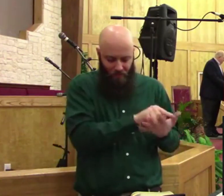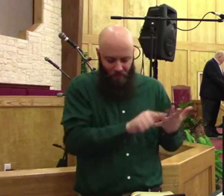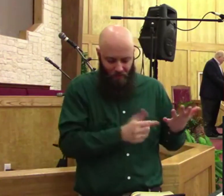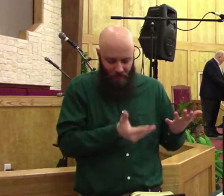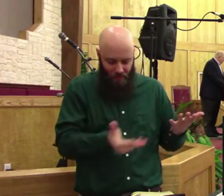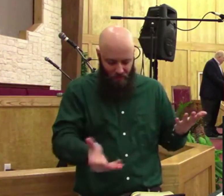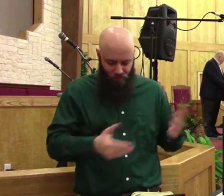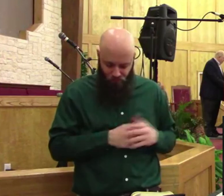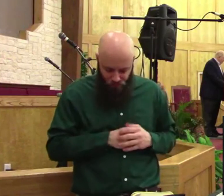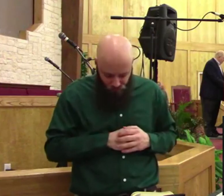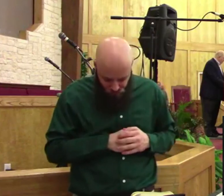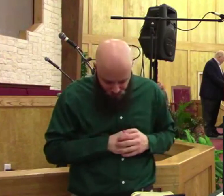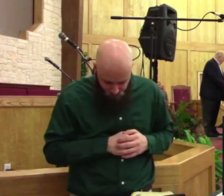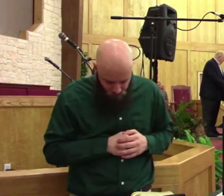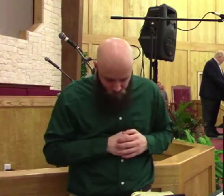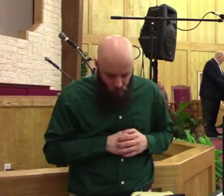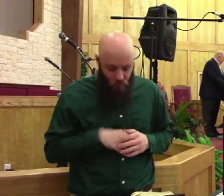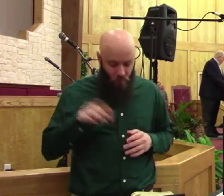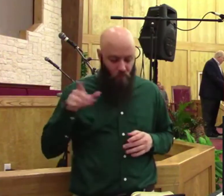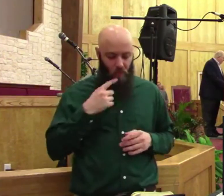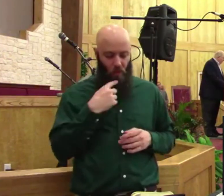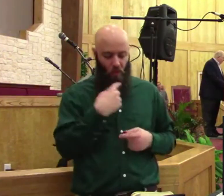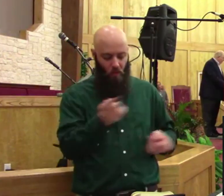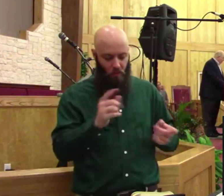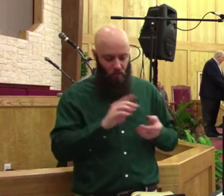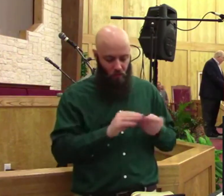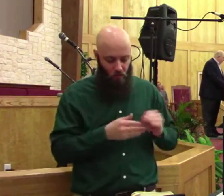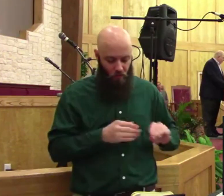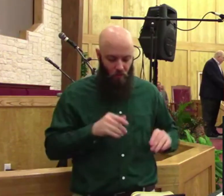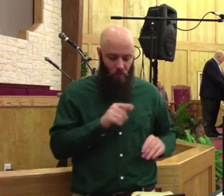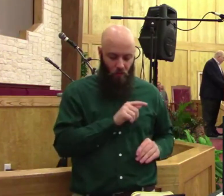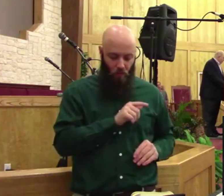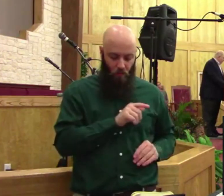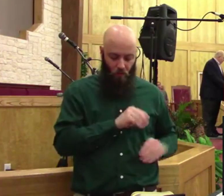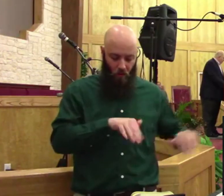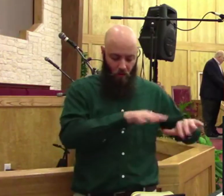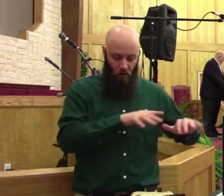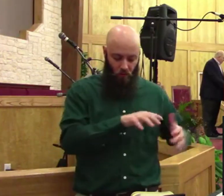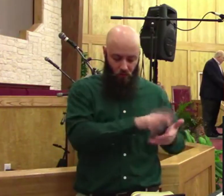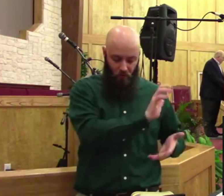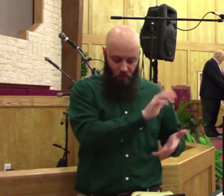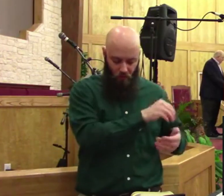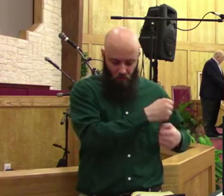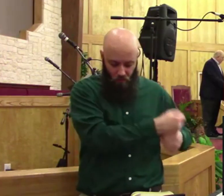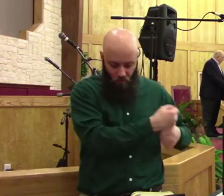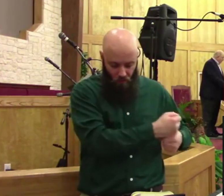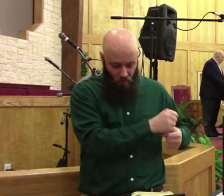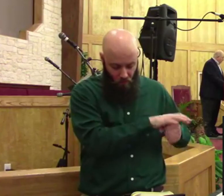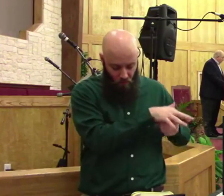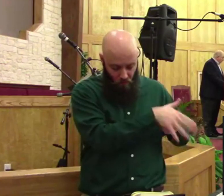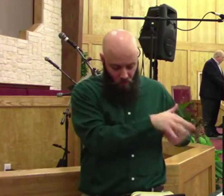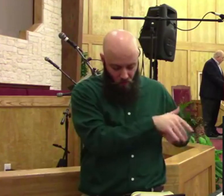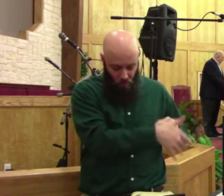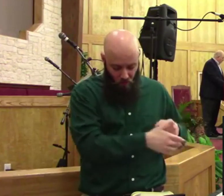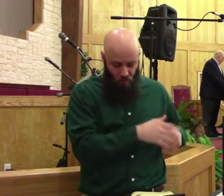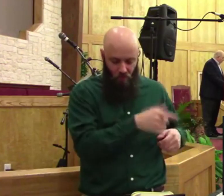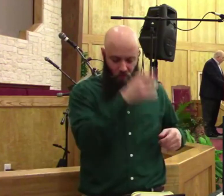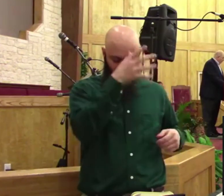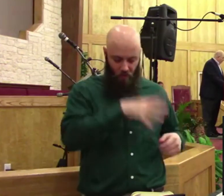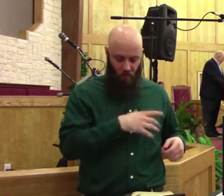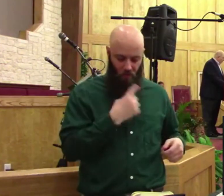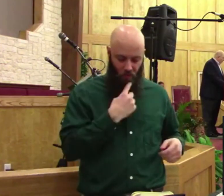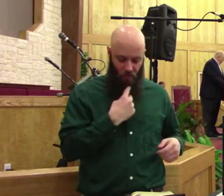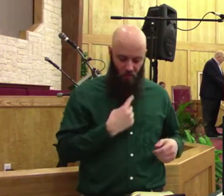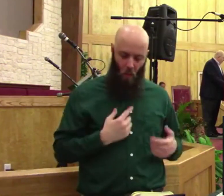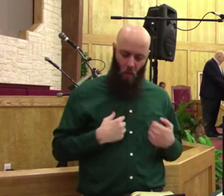night your soul is required of you, and the things you have prepared, whose will they be?' So is the one who lays up treasure